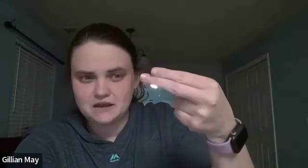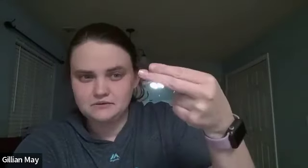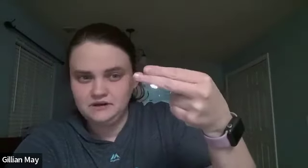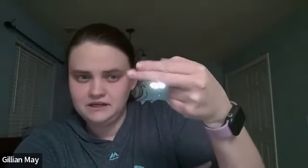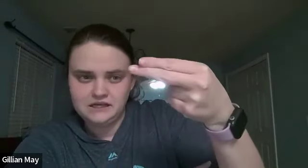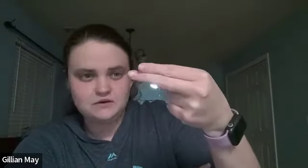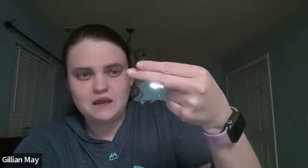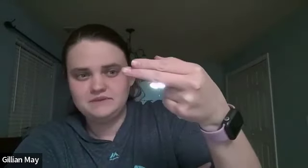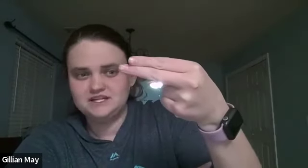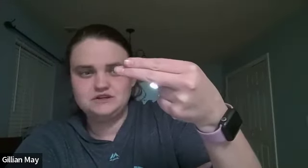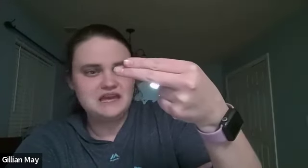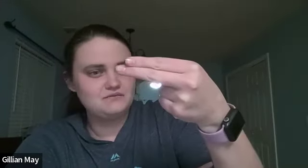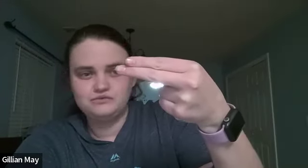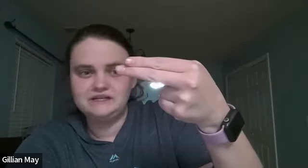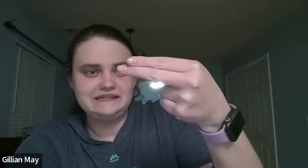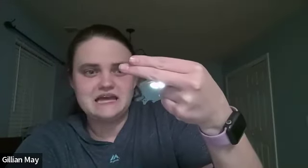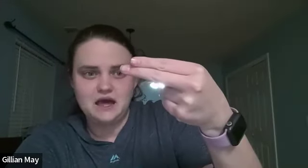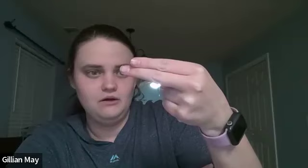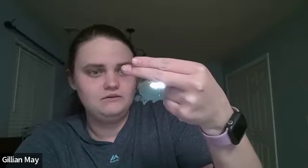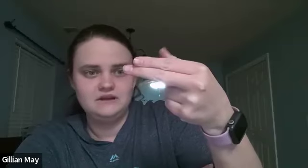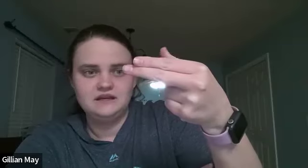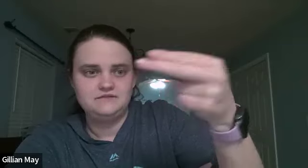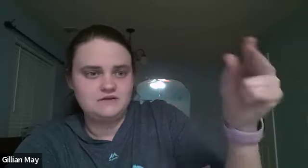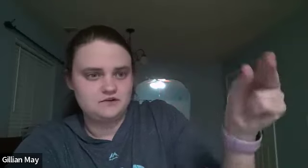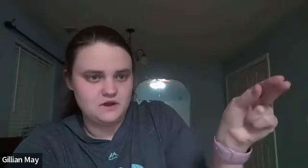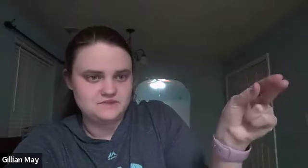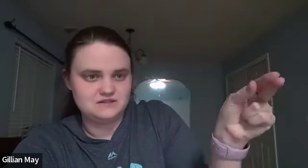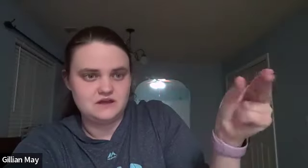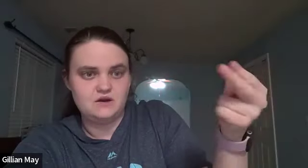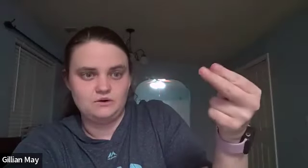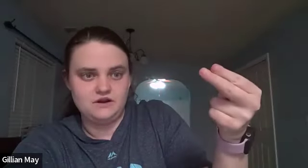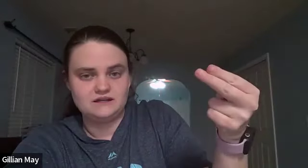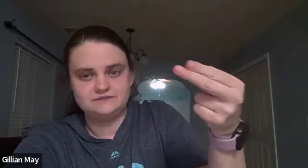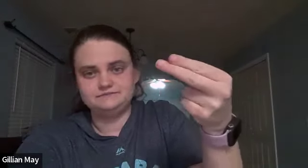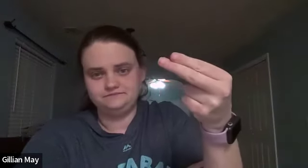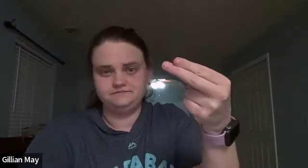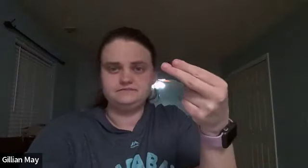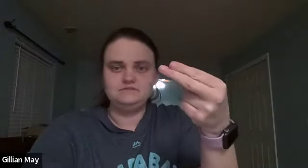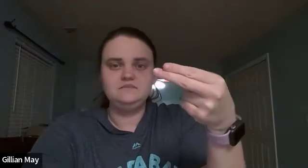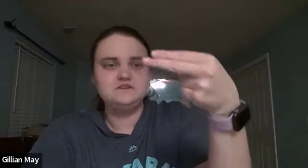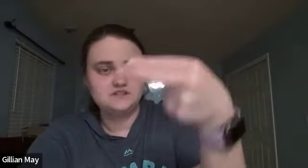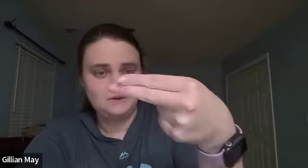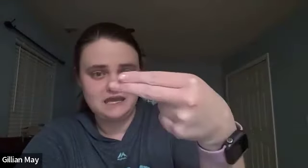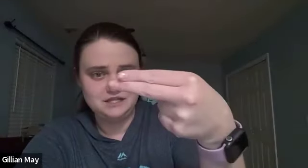down, either way, because you can't really tell if you have your thumb still there or not. So